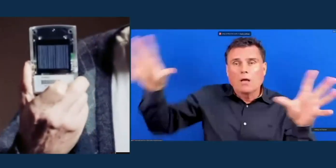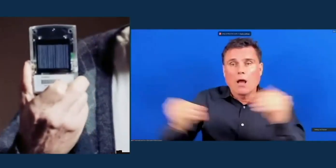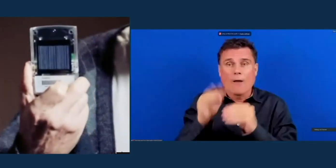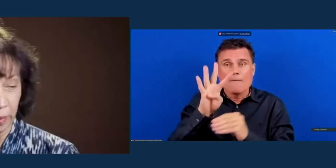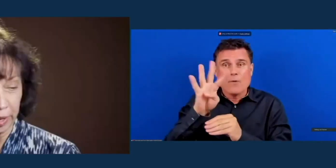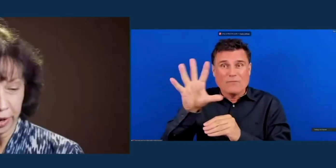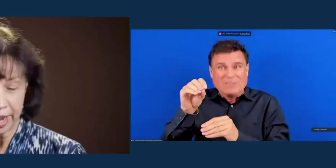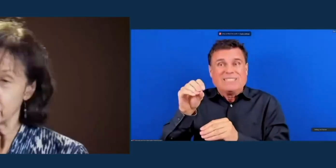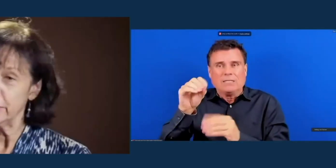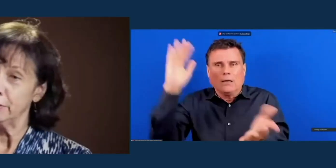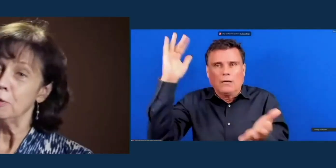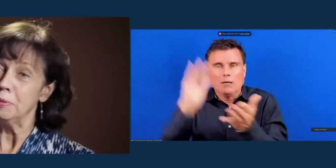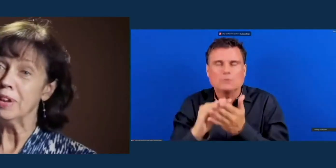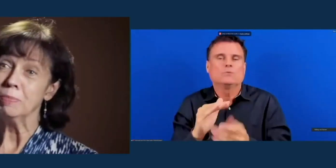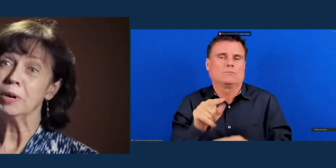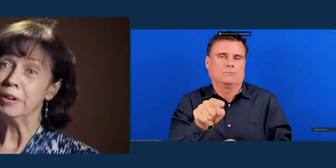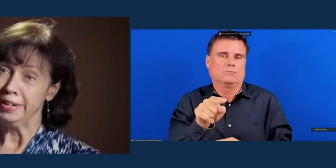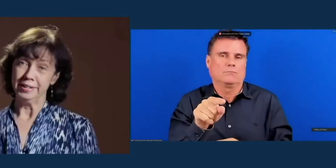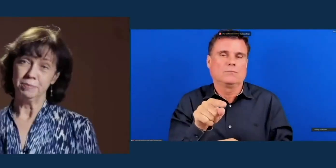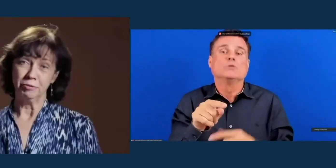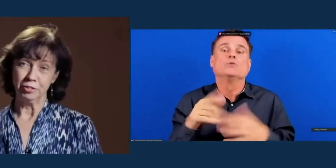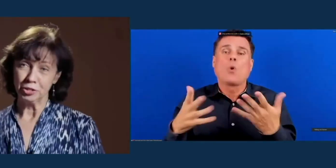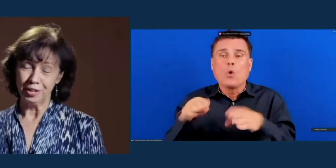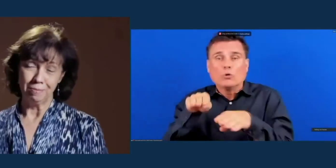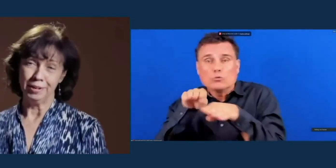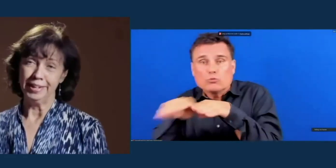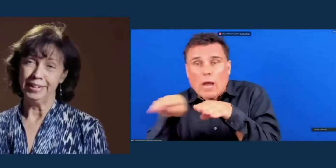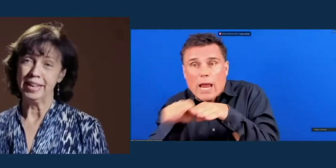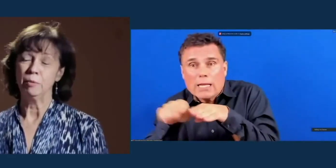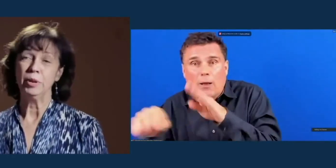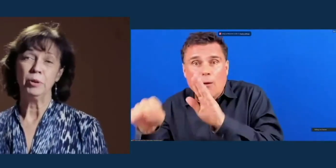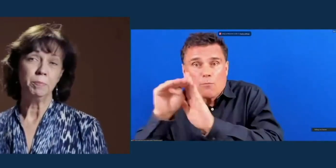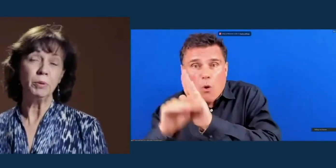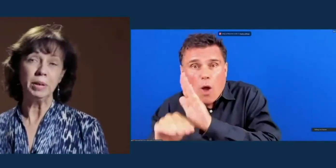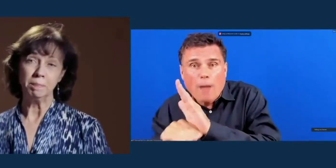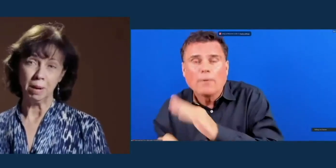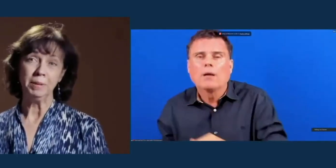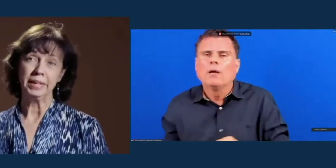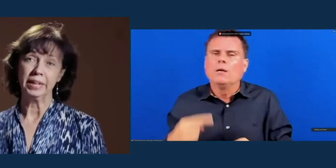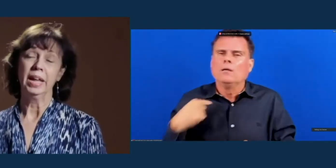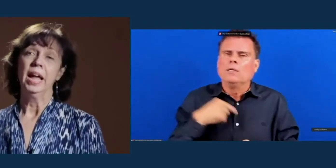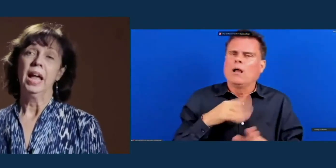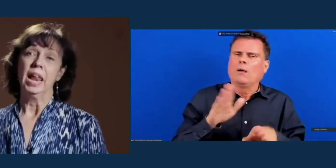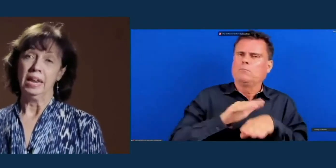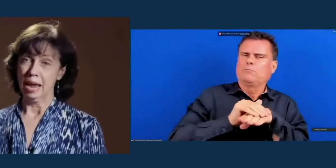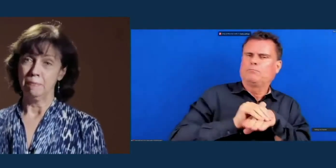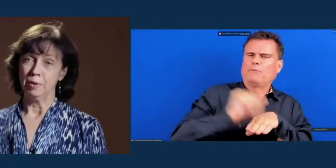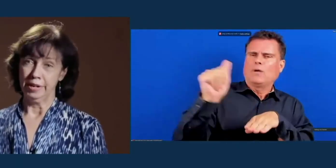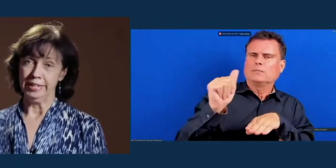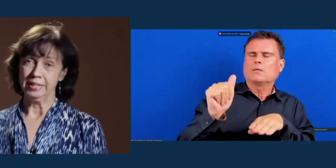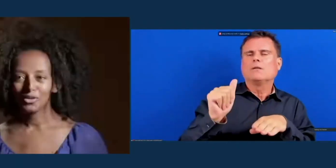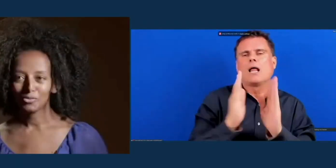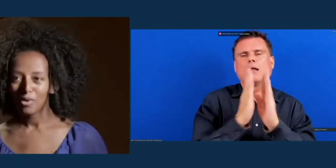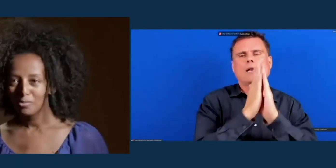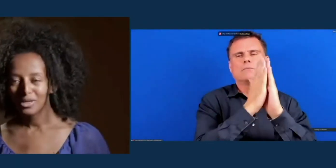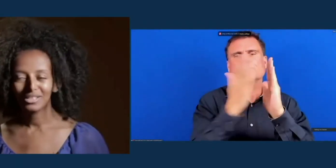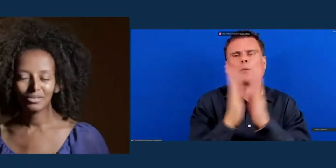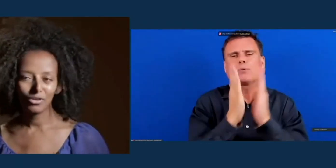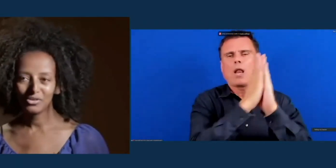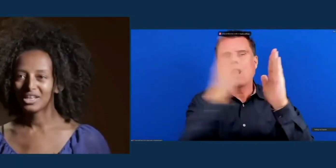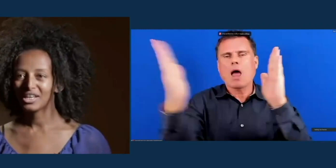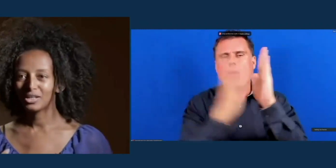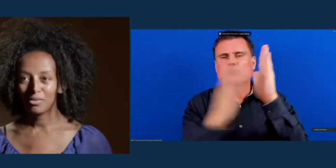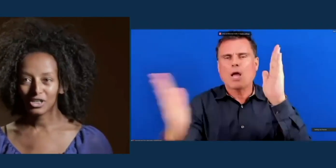one. We are actually a group of librarians, professional librarians, and we are building public libraries. We use